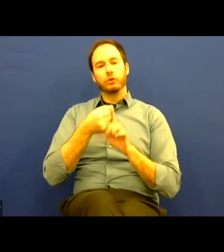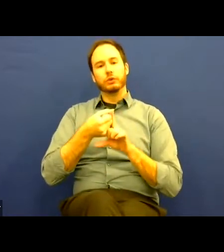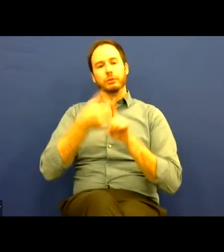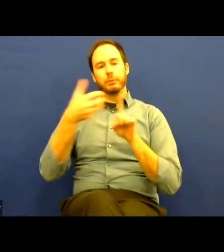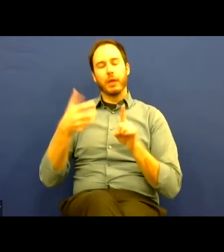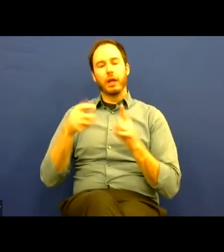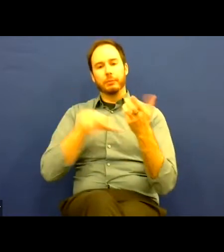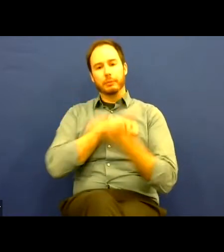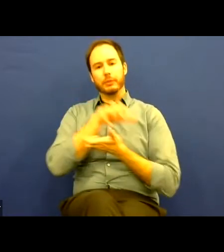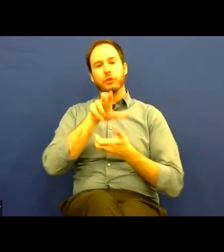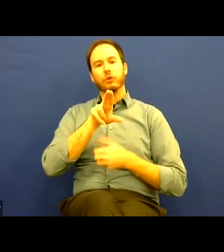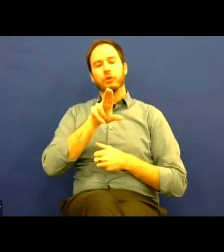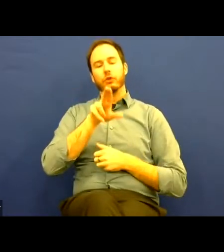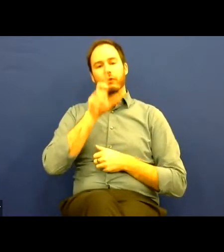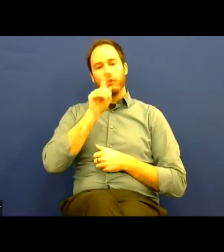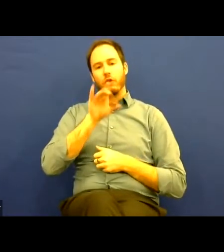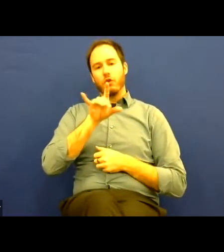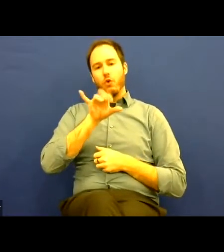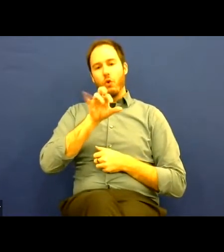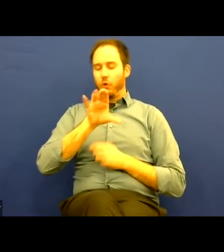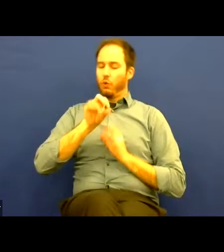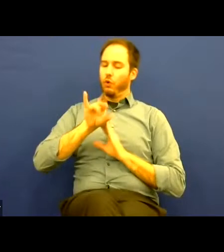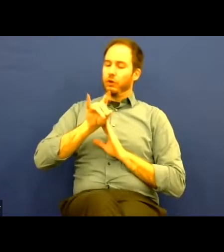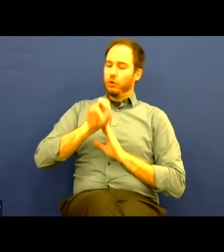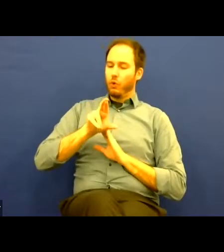redevelopment corridor overlay district.